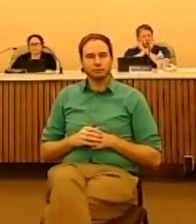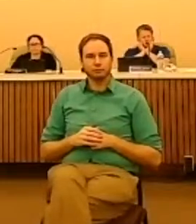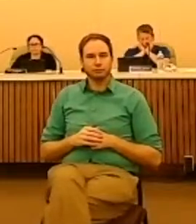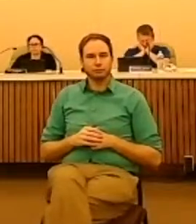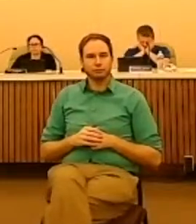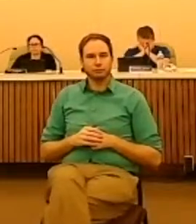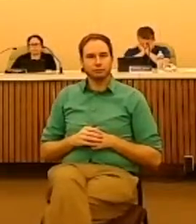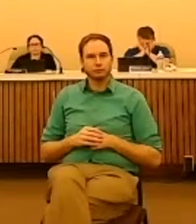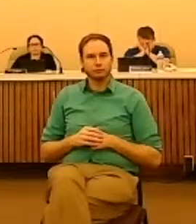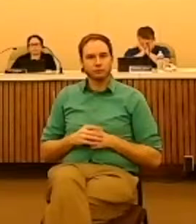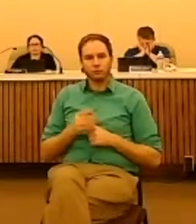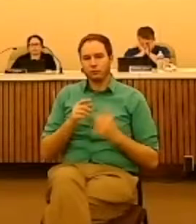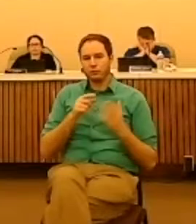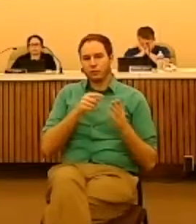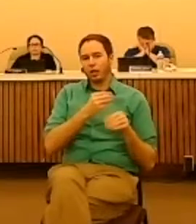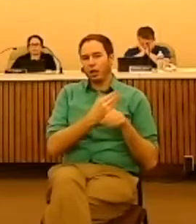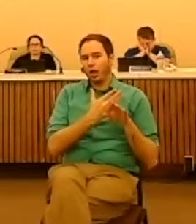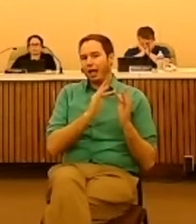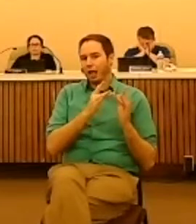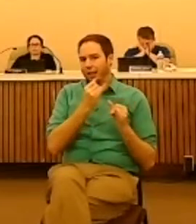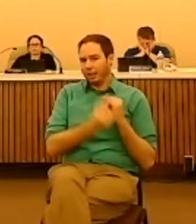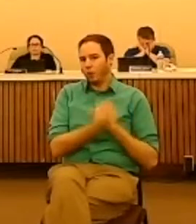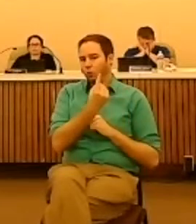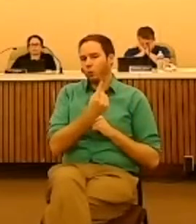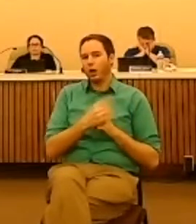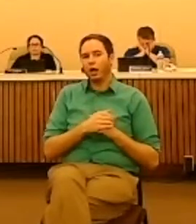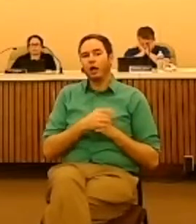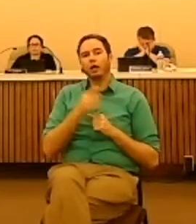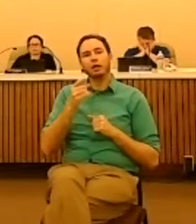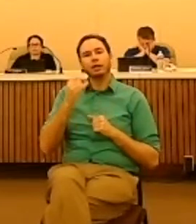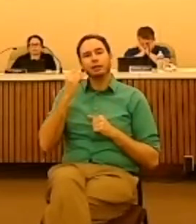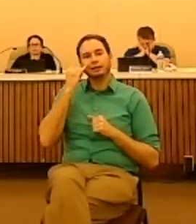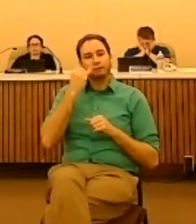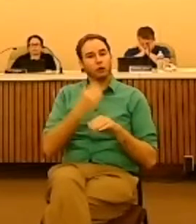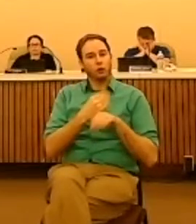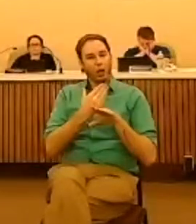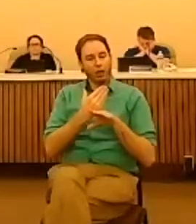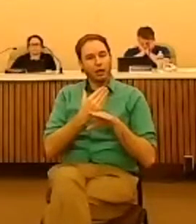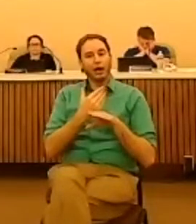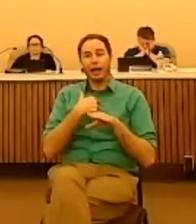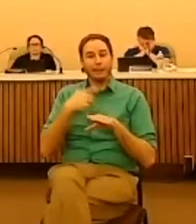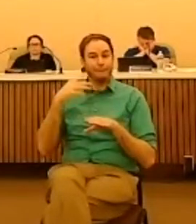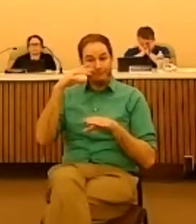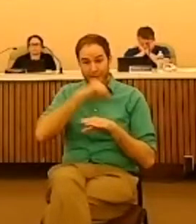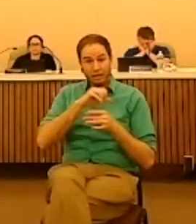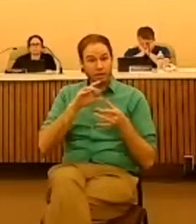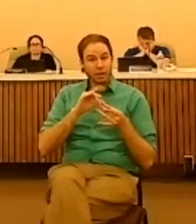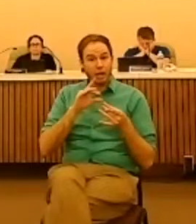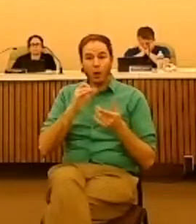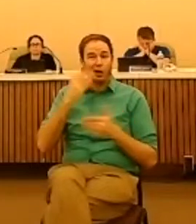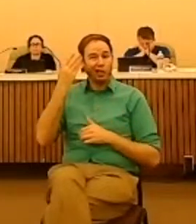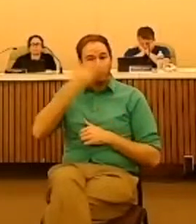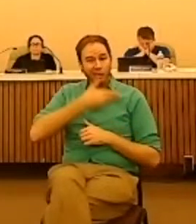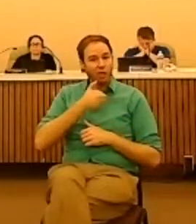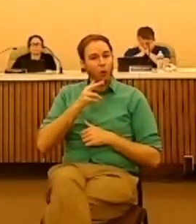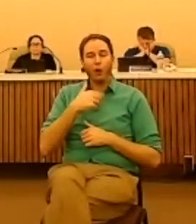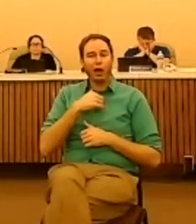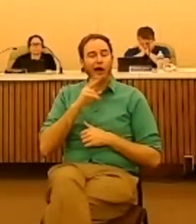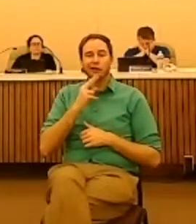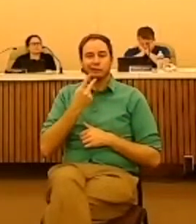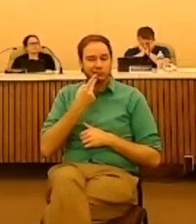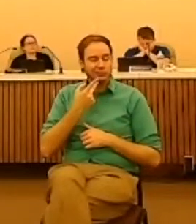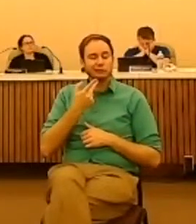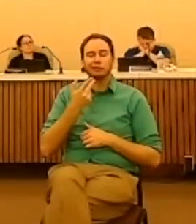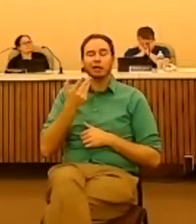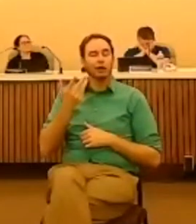Okay, I have one last comment to read. If you are online and I missed your comment or misconstrued what you